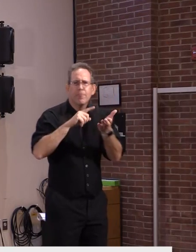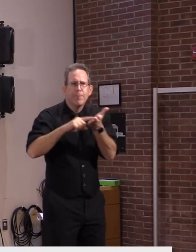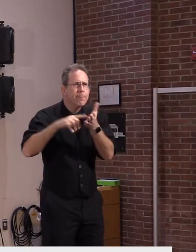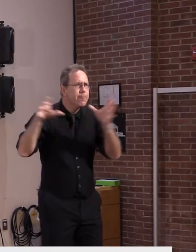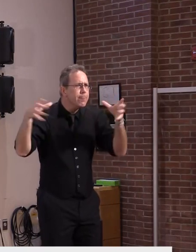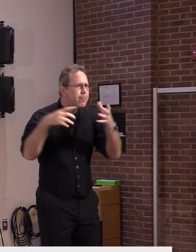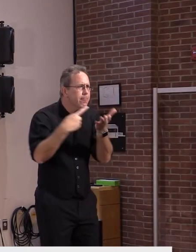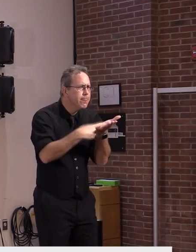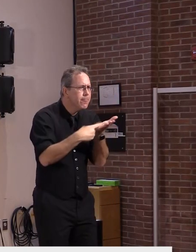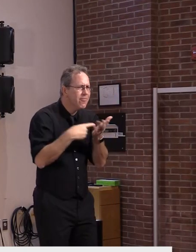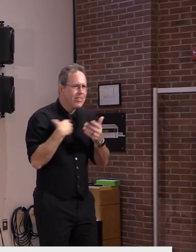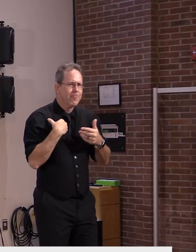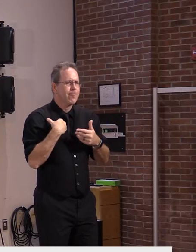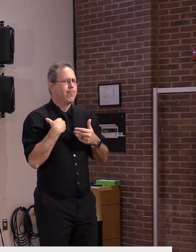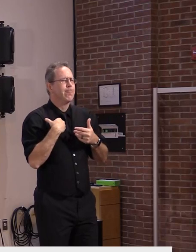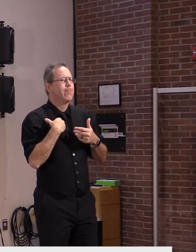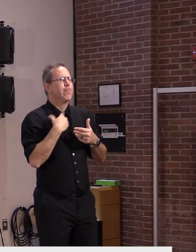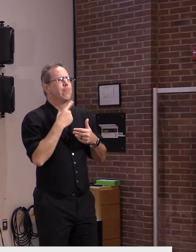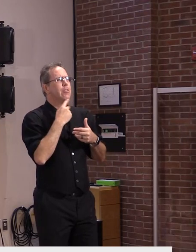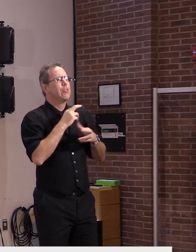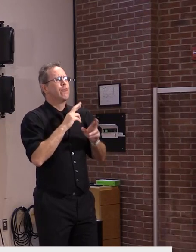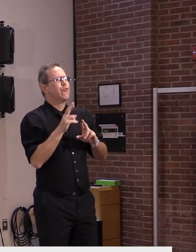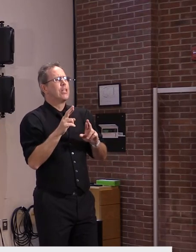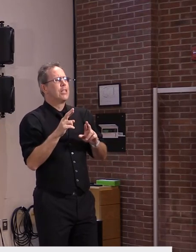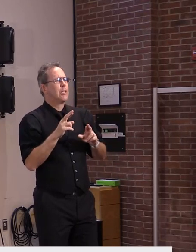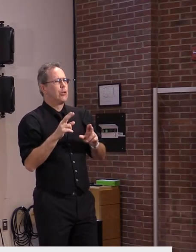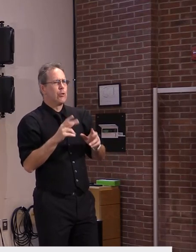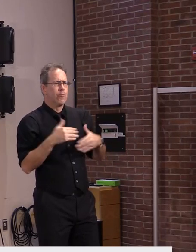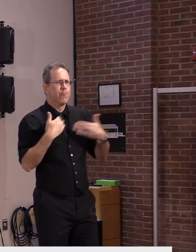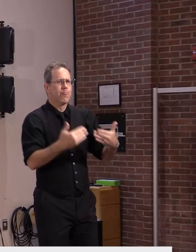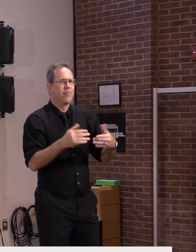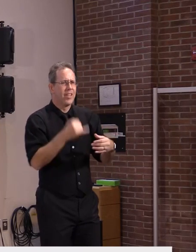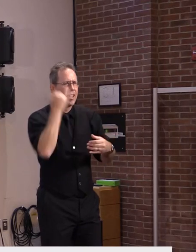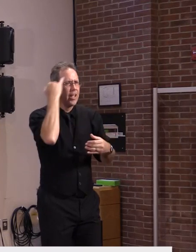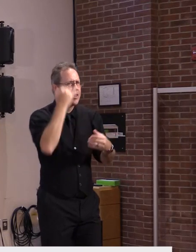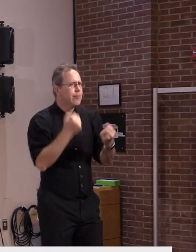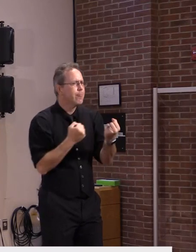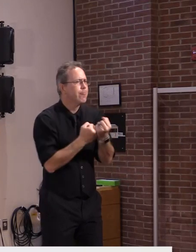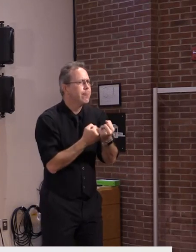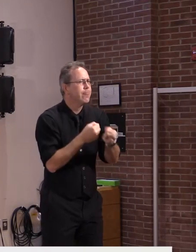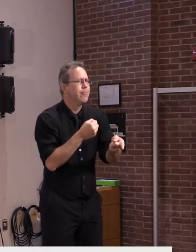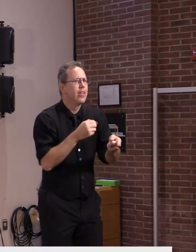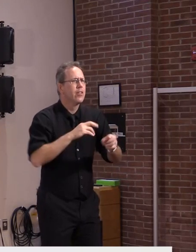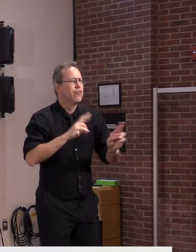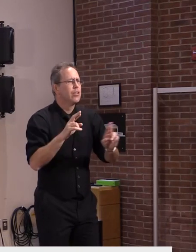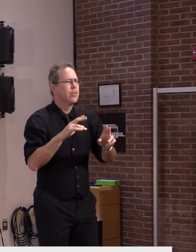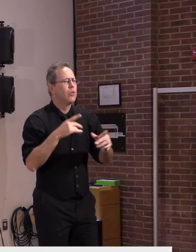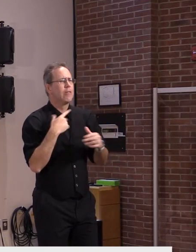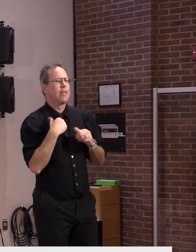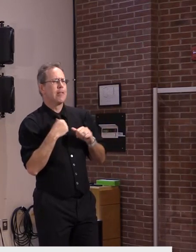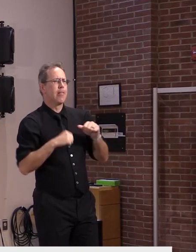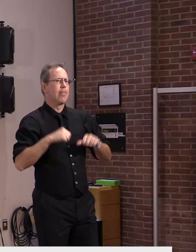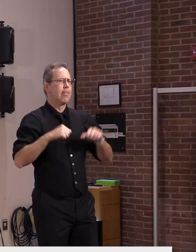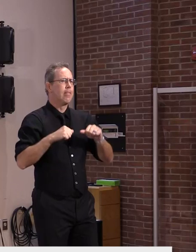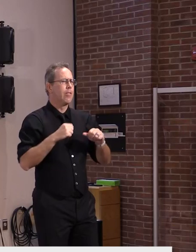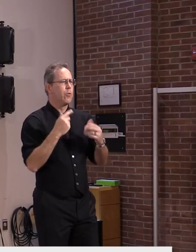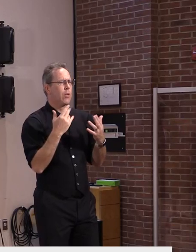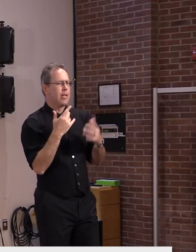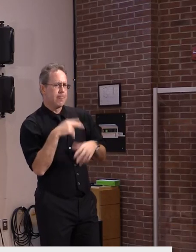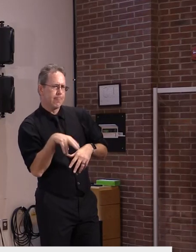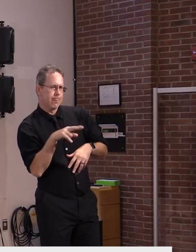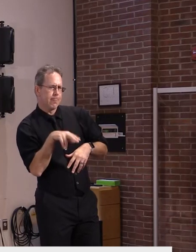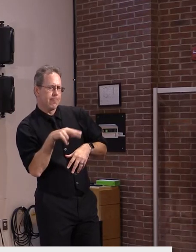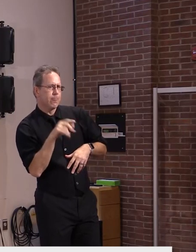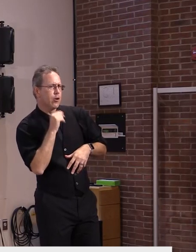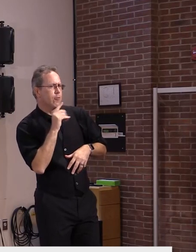as high on these. It was very reserved. And so there was a